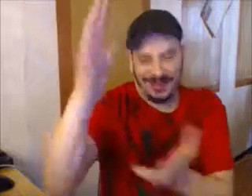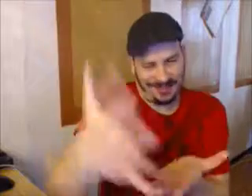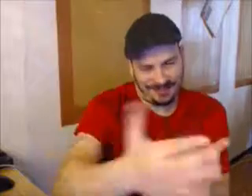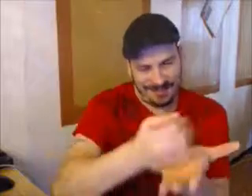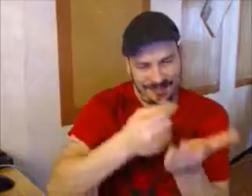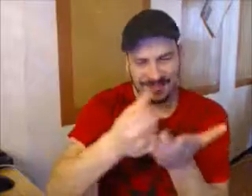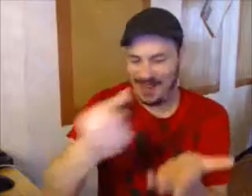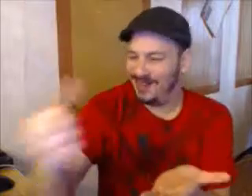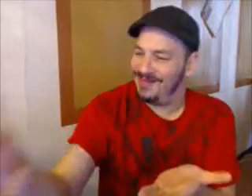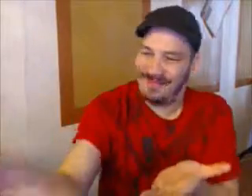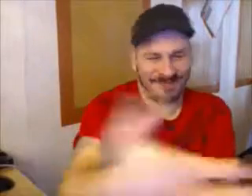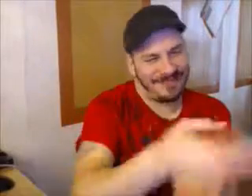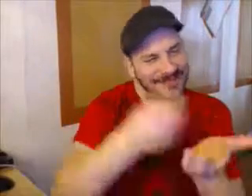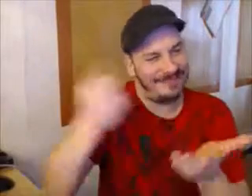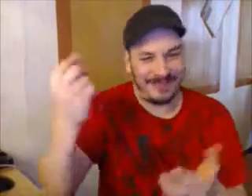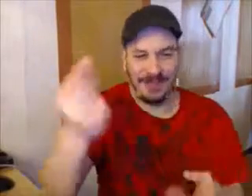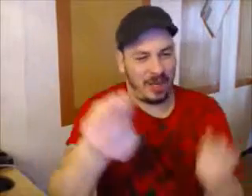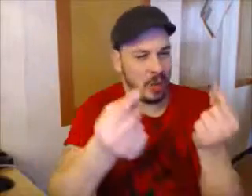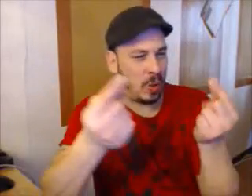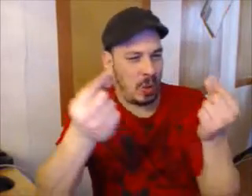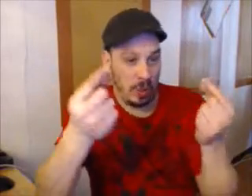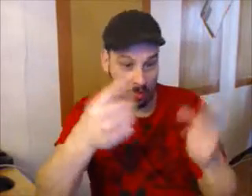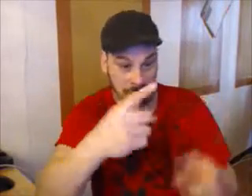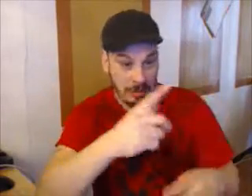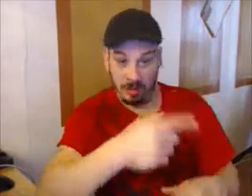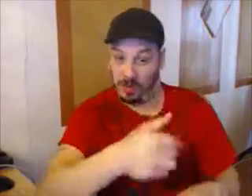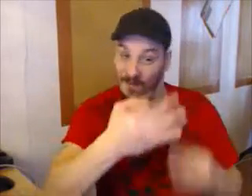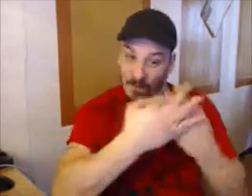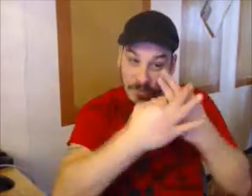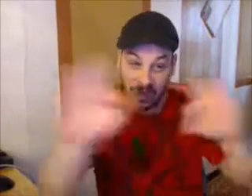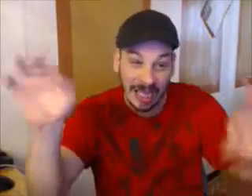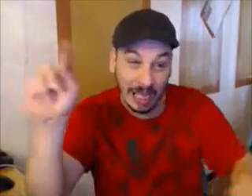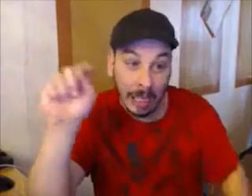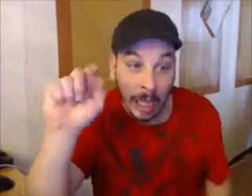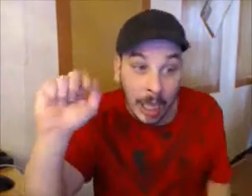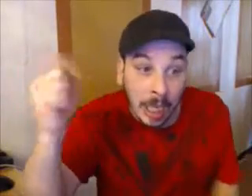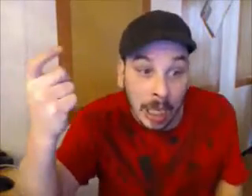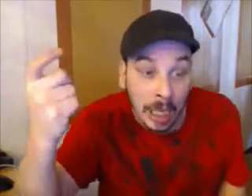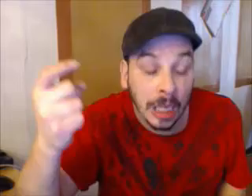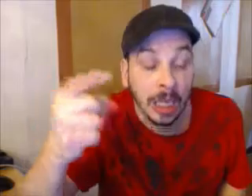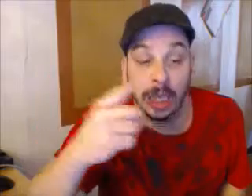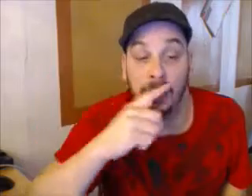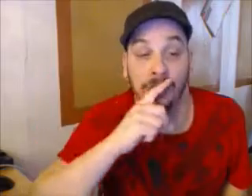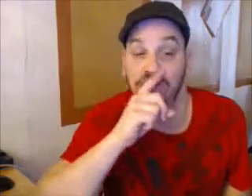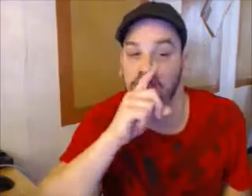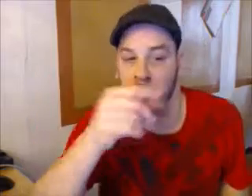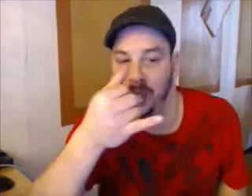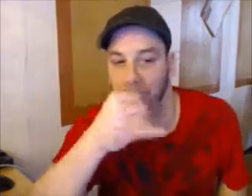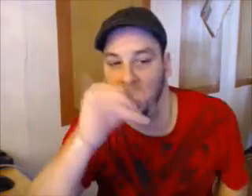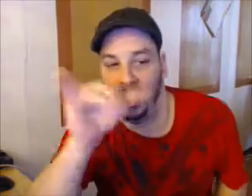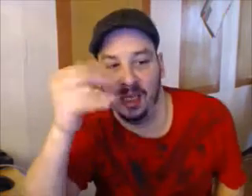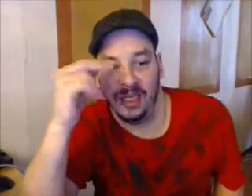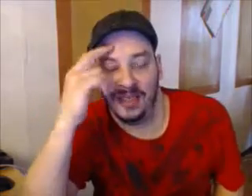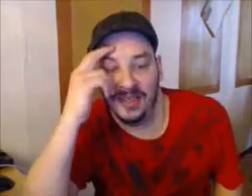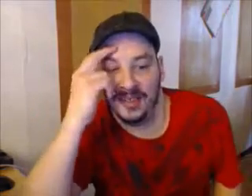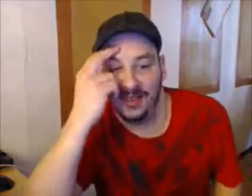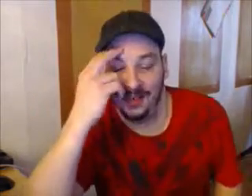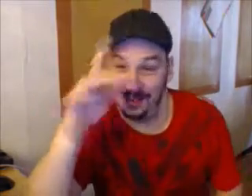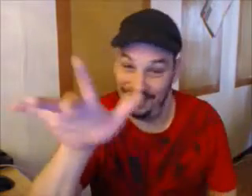look like, the majority on the House side. Do you sense a difference in that group